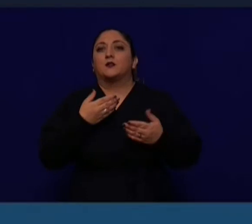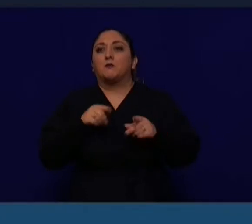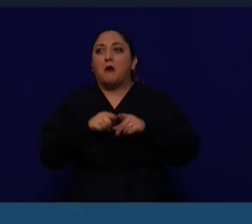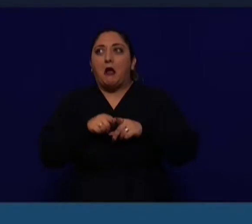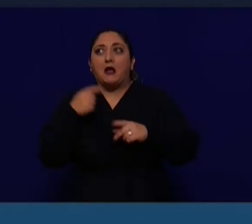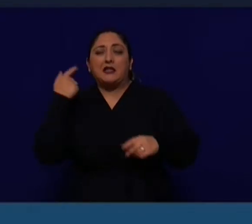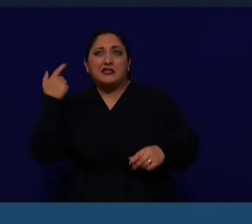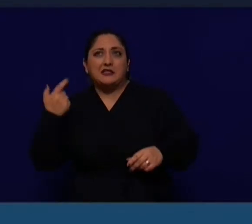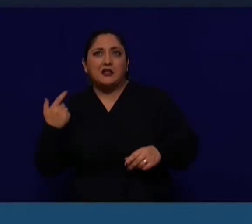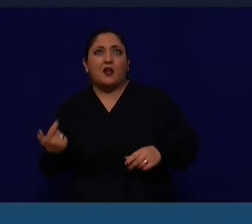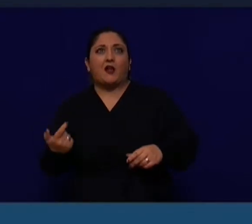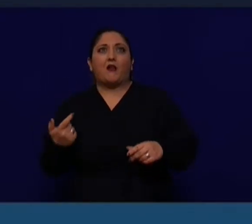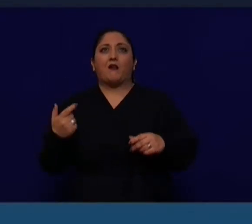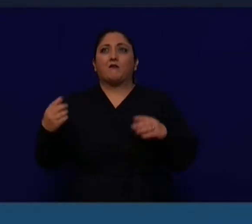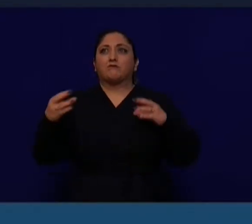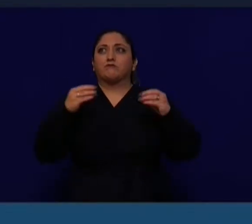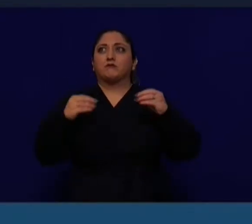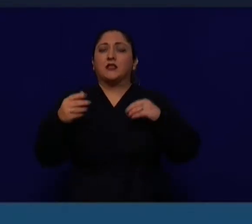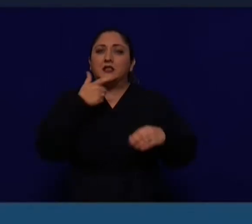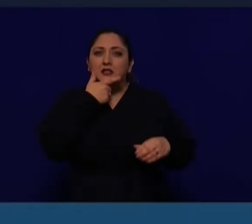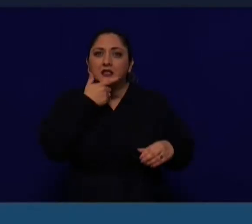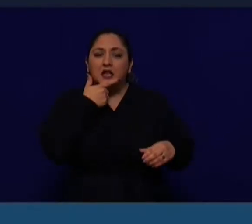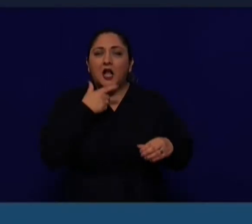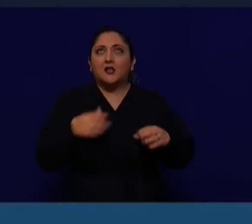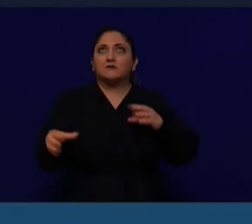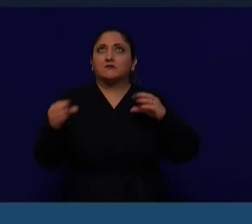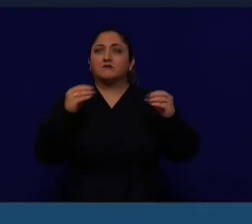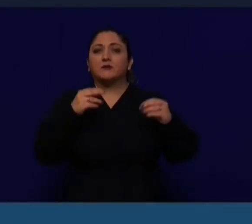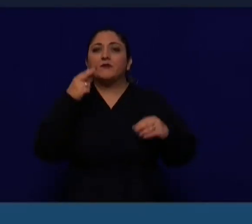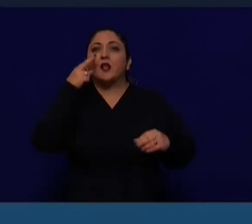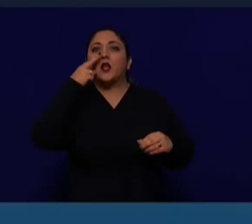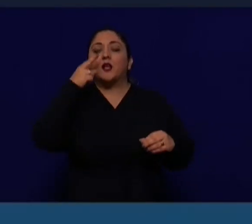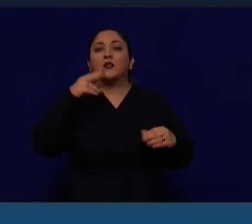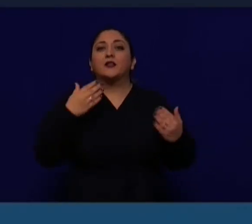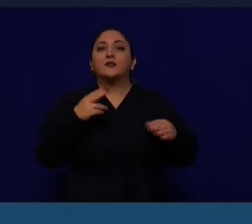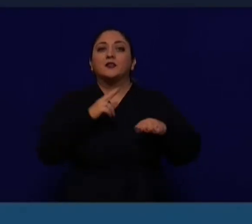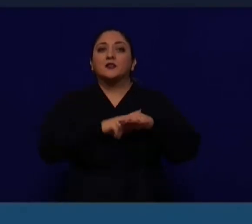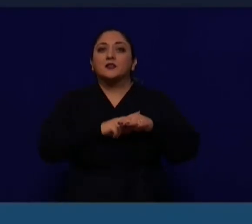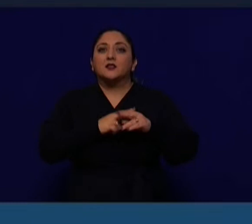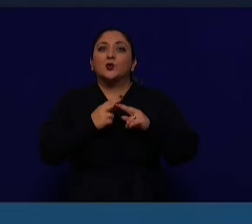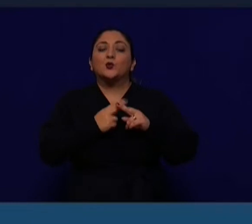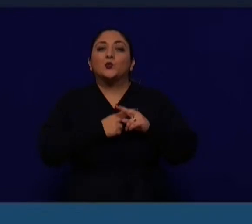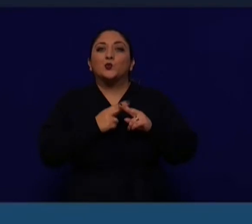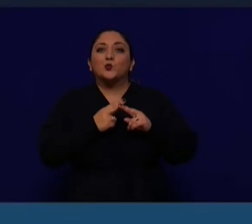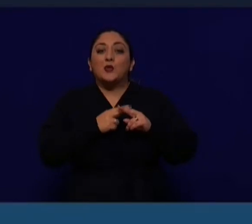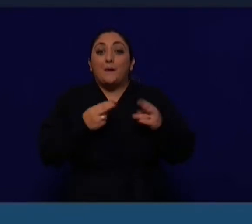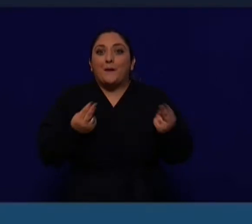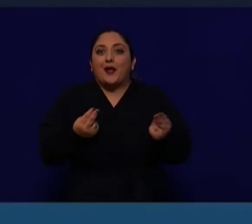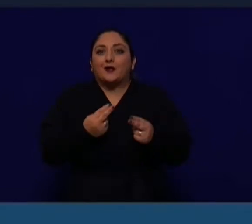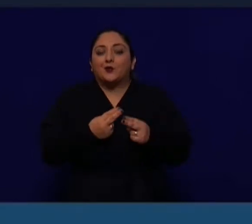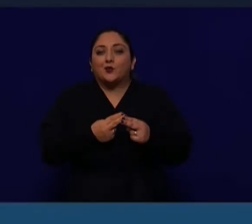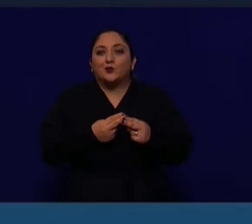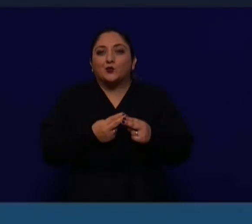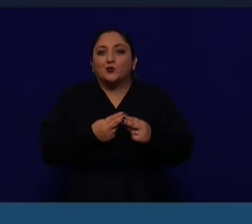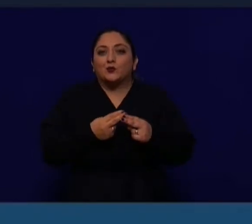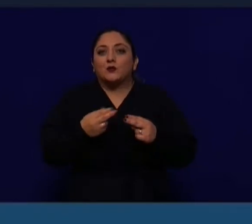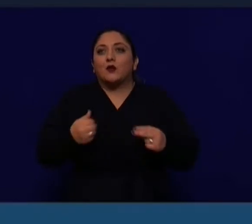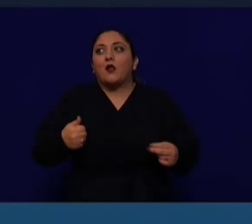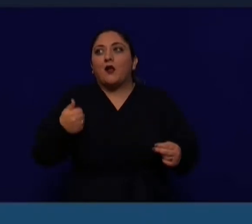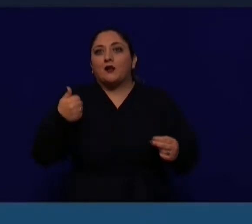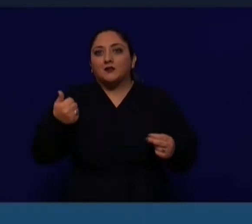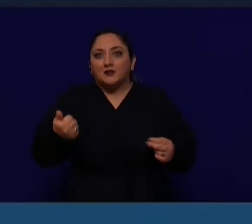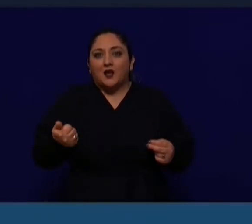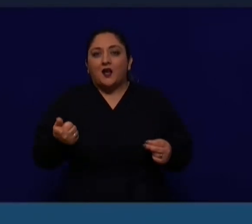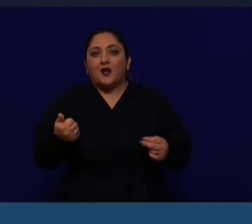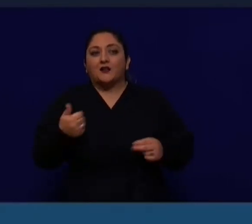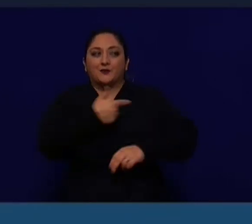mal-Iżrael, bdiet ukoll it-taħdidiet mal-Ingilterra fejn qegħdin jaraw kif tista' tuża l-aħjar mezz ta' benefiċċju li qiegħda tina